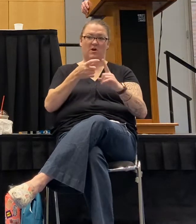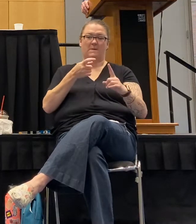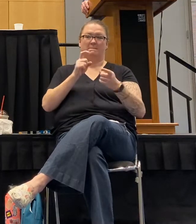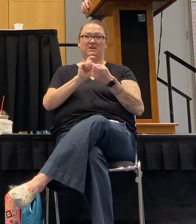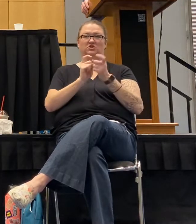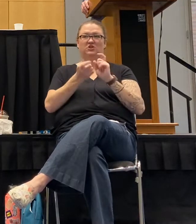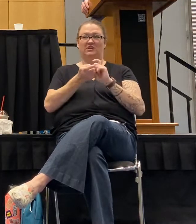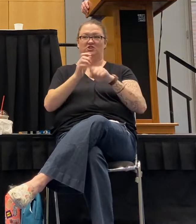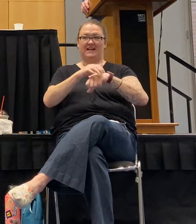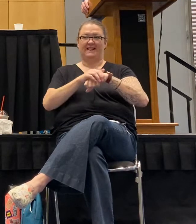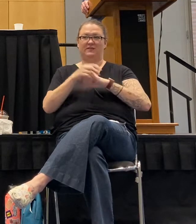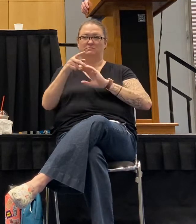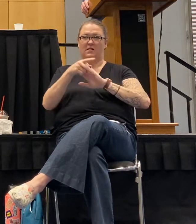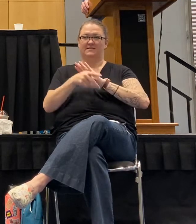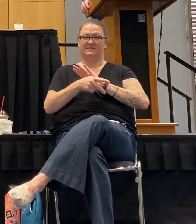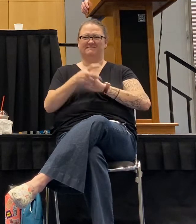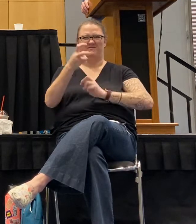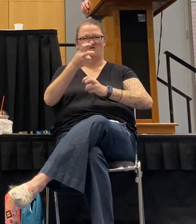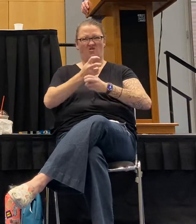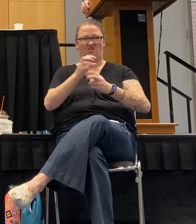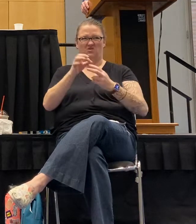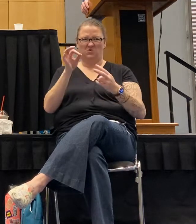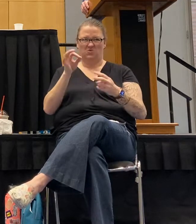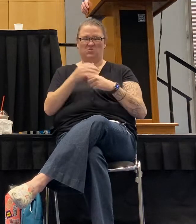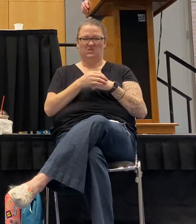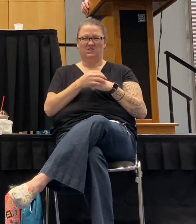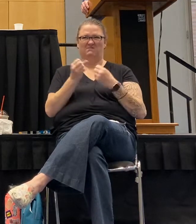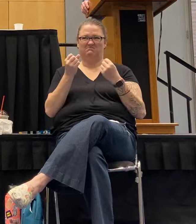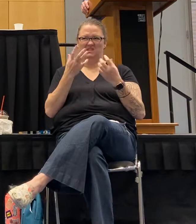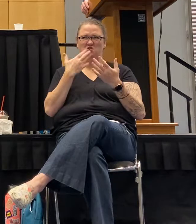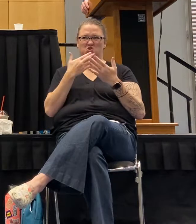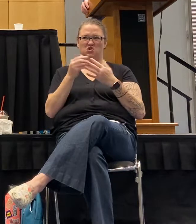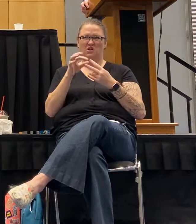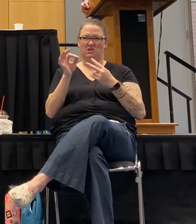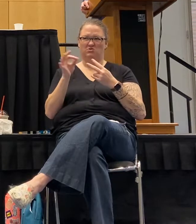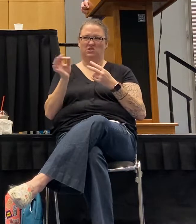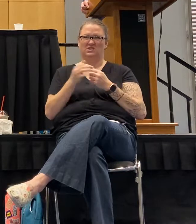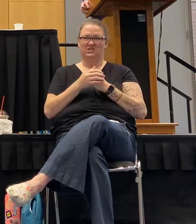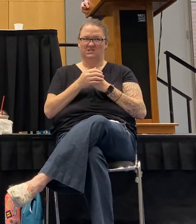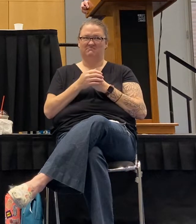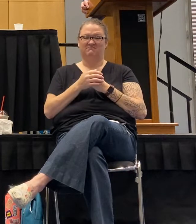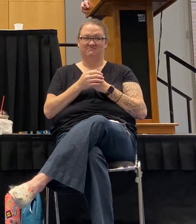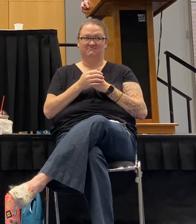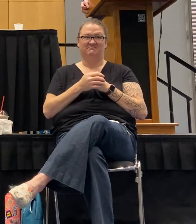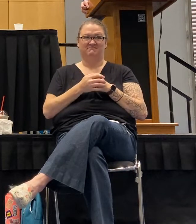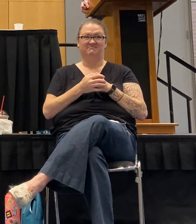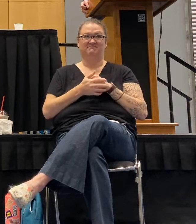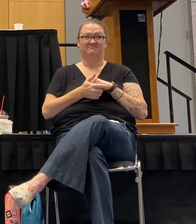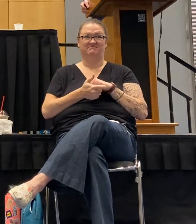policies. Hard to choose between so many good options, I know.